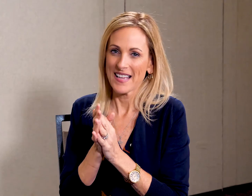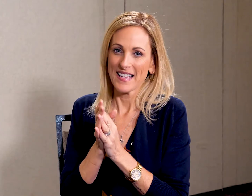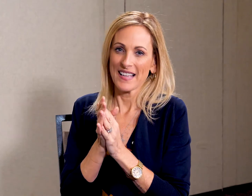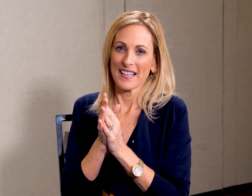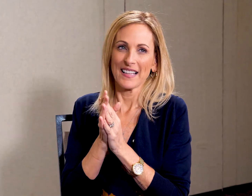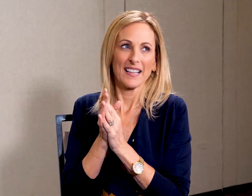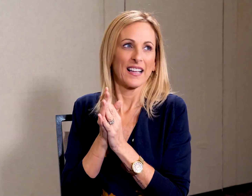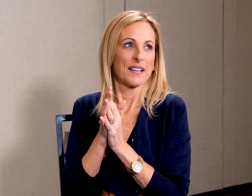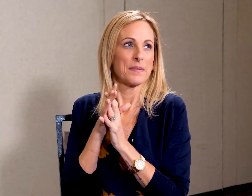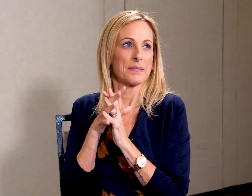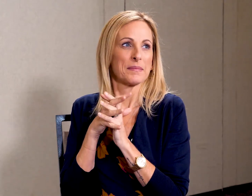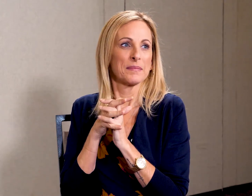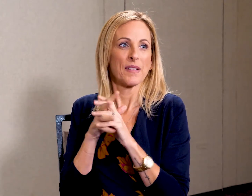genuinely.